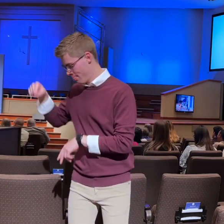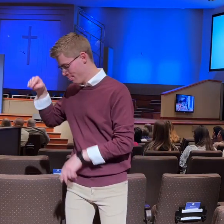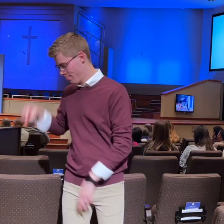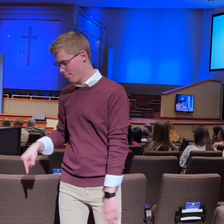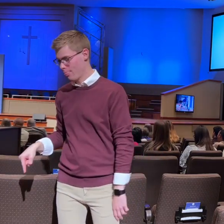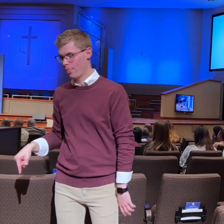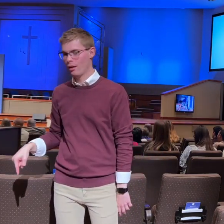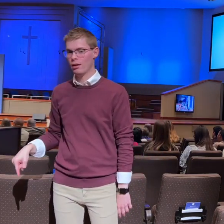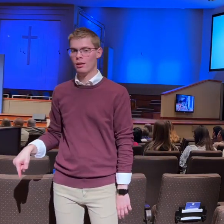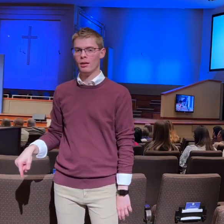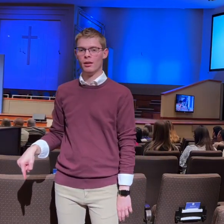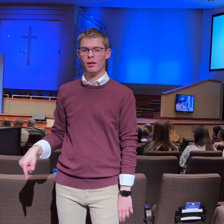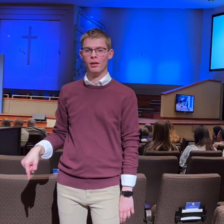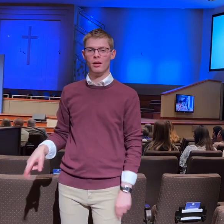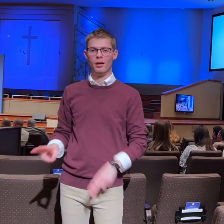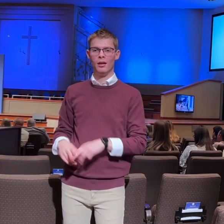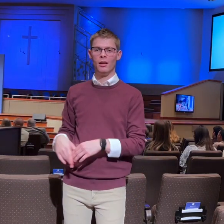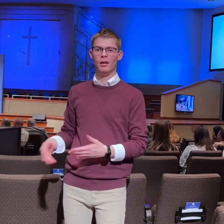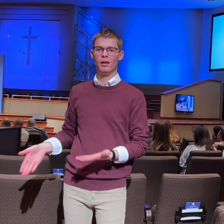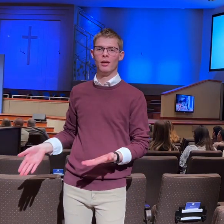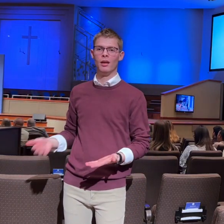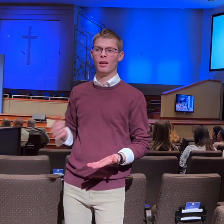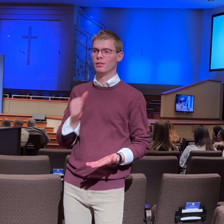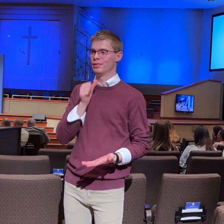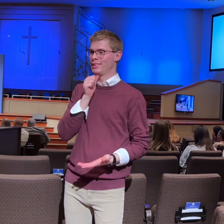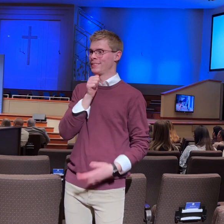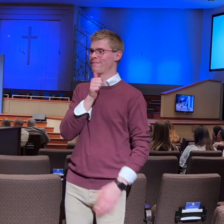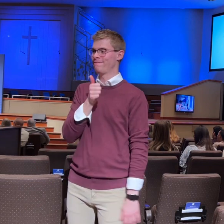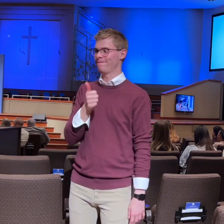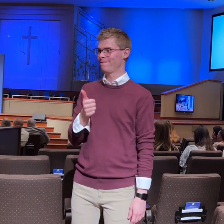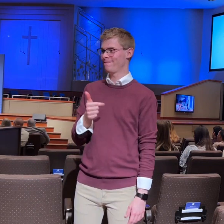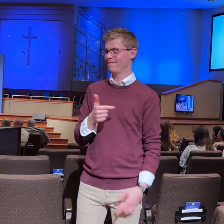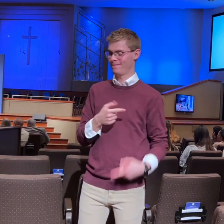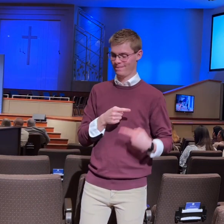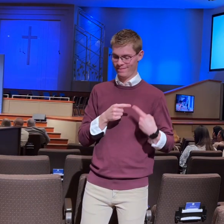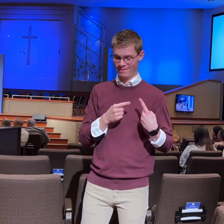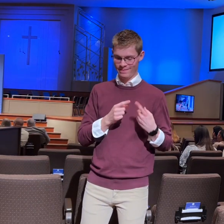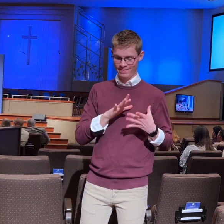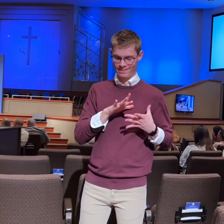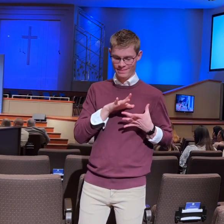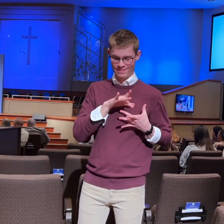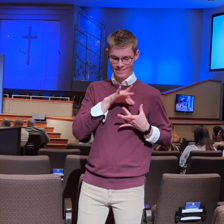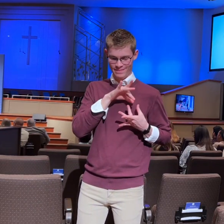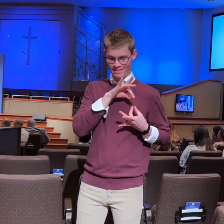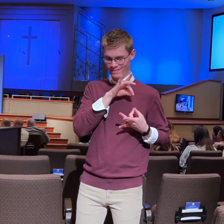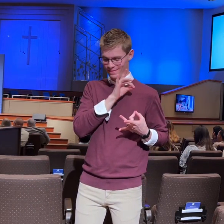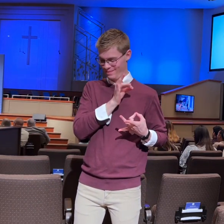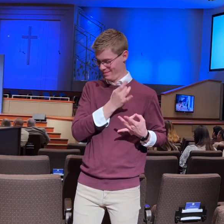Man, I tell you, he sat there, and I just, I just wasn't having a happy spirit. I just thought, how could you be that dumb?